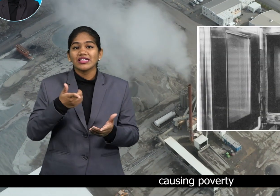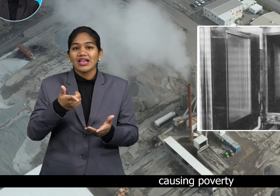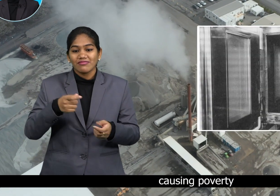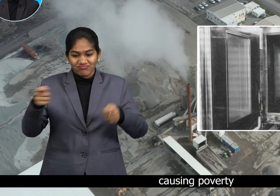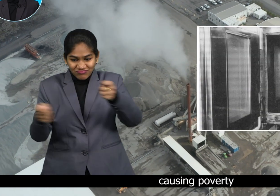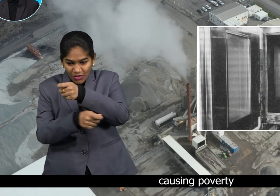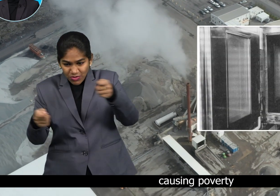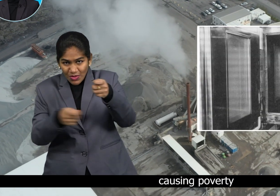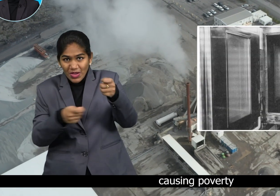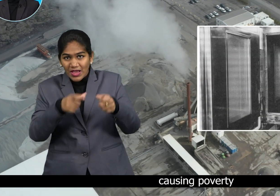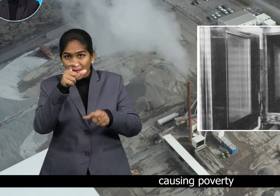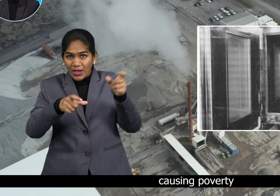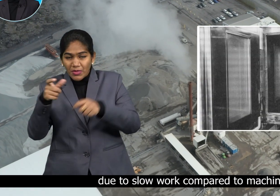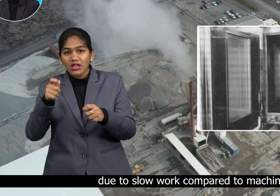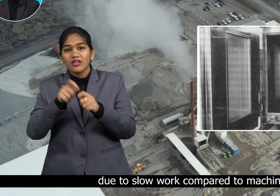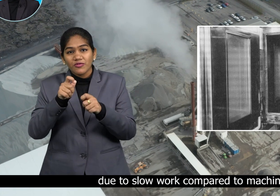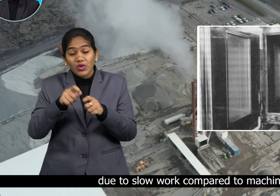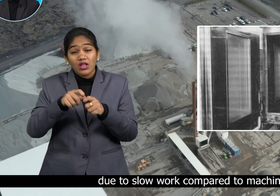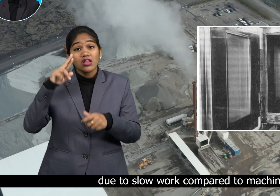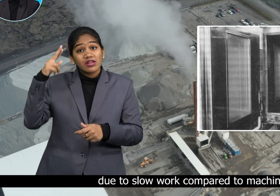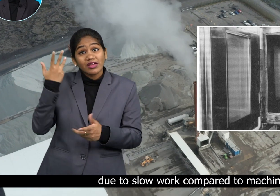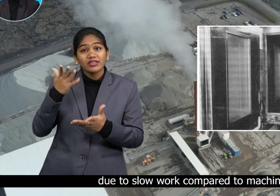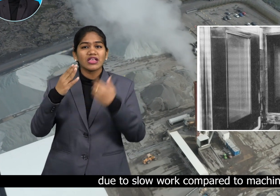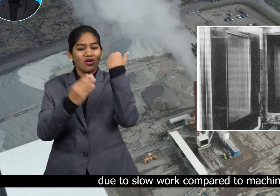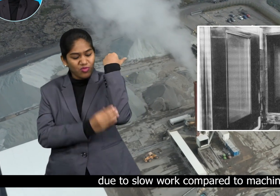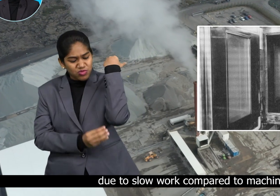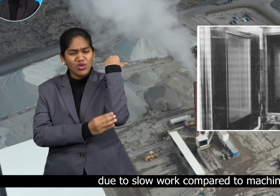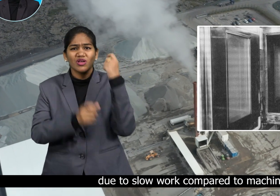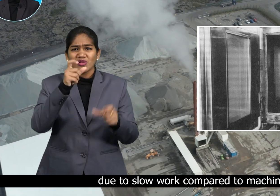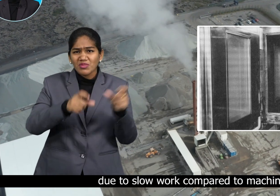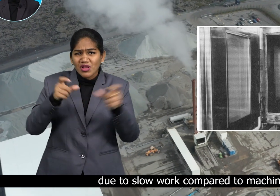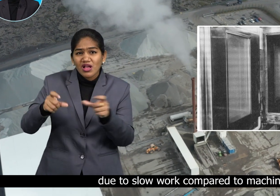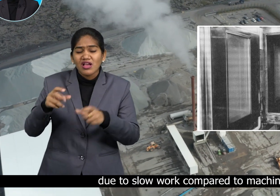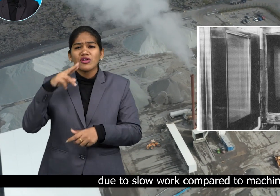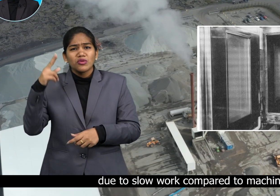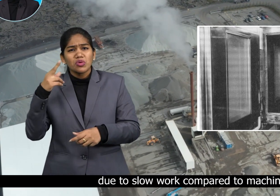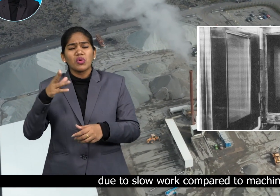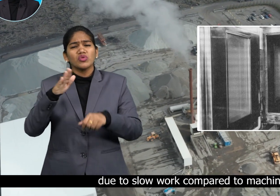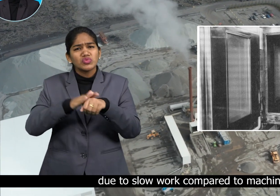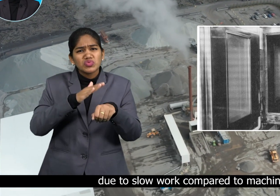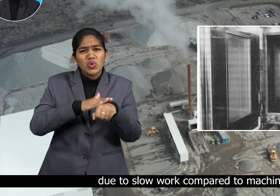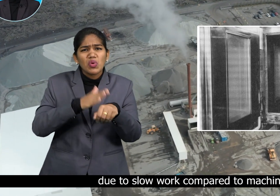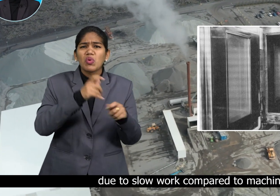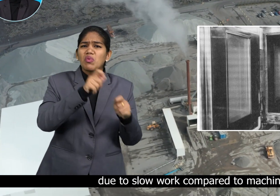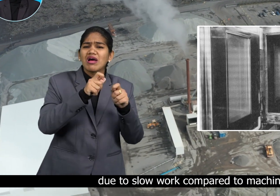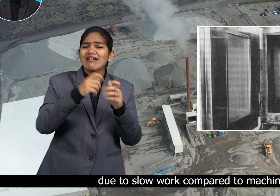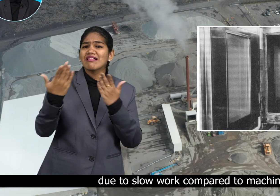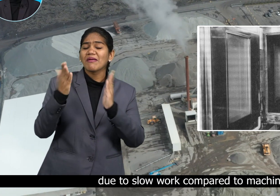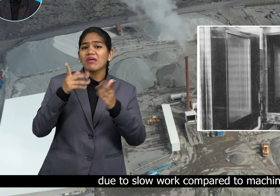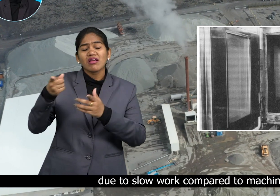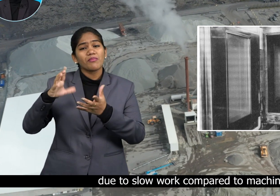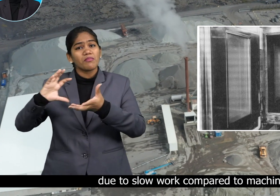causing poverty due to slow work compared to machines.